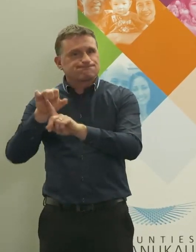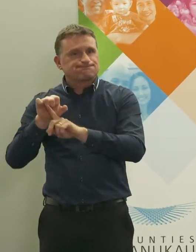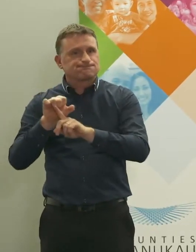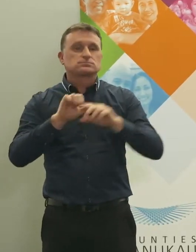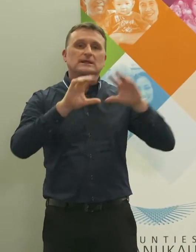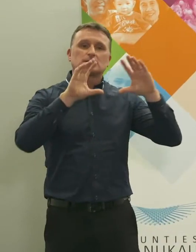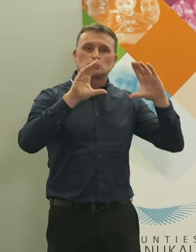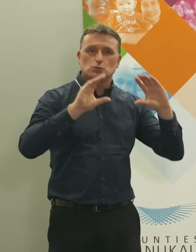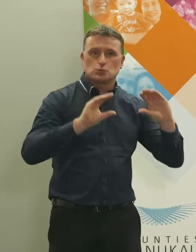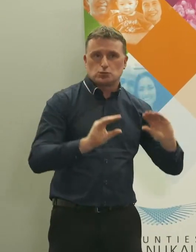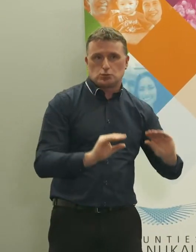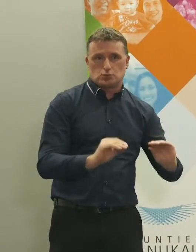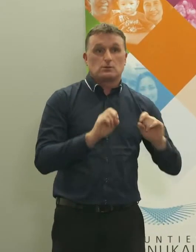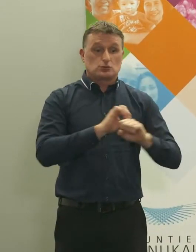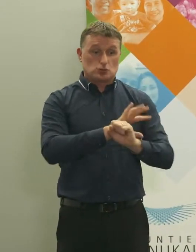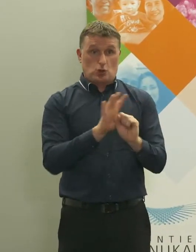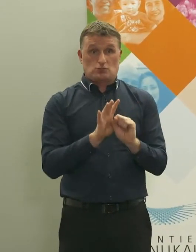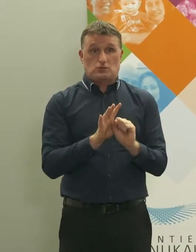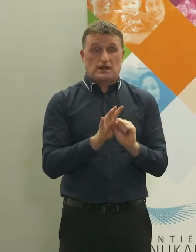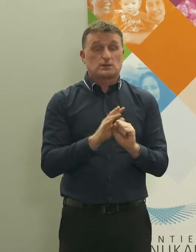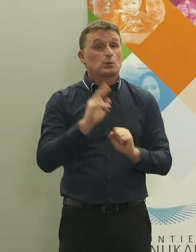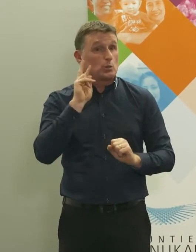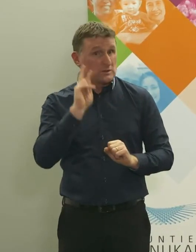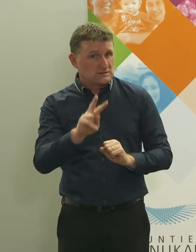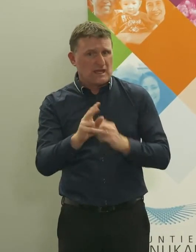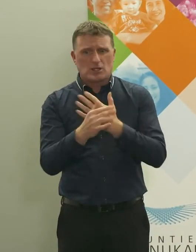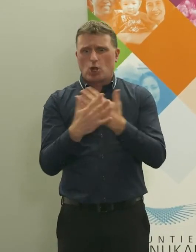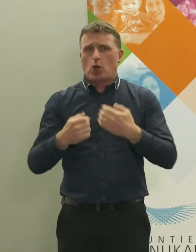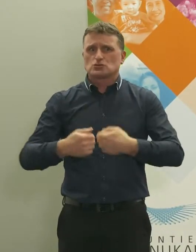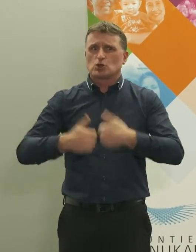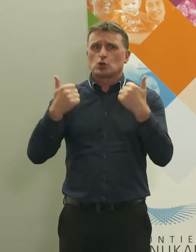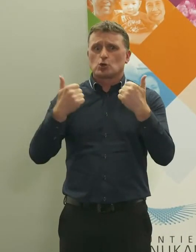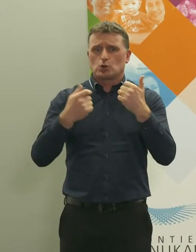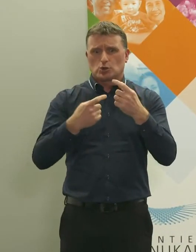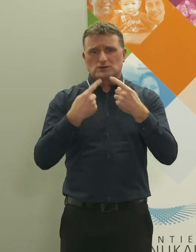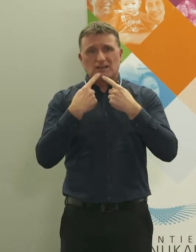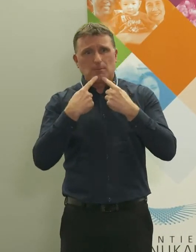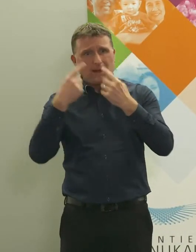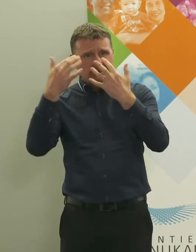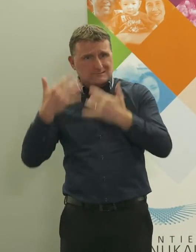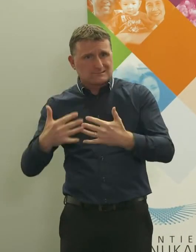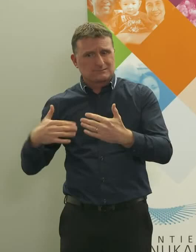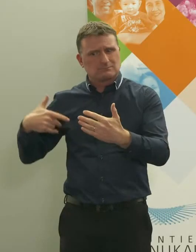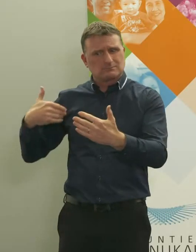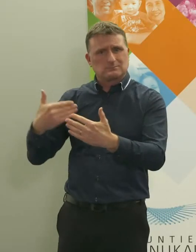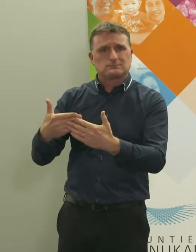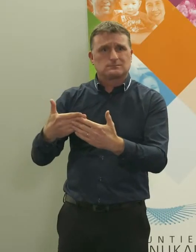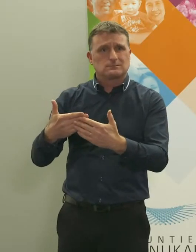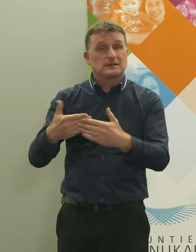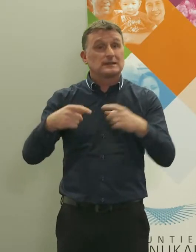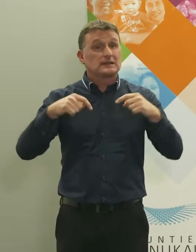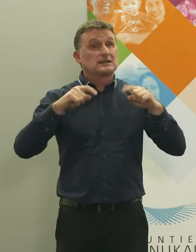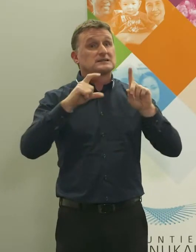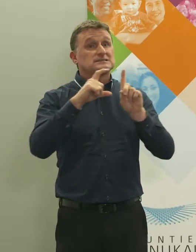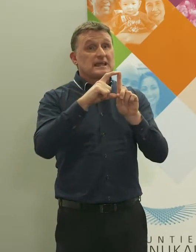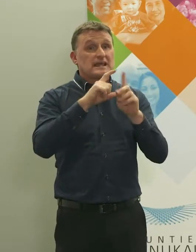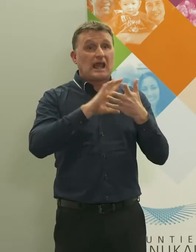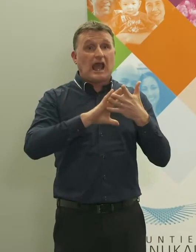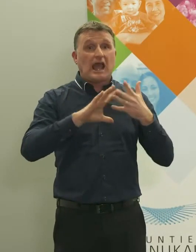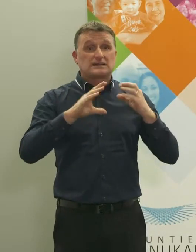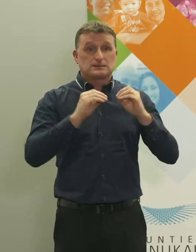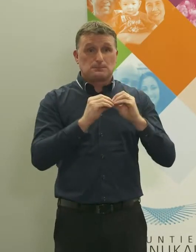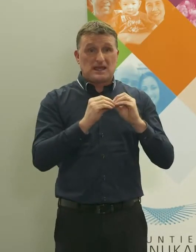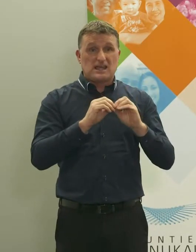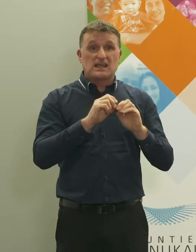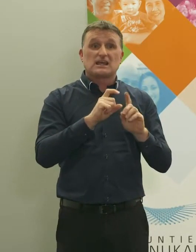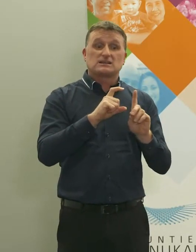and here in Auckland particularly. So I want to thank and acknowledge the work the DHBs, the District Health Boards, have done in supporting